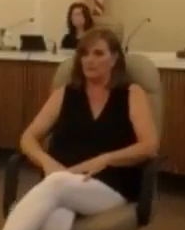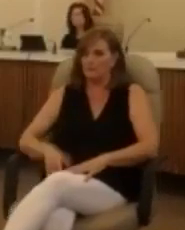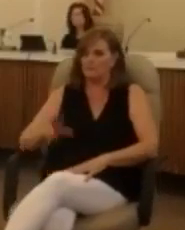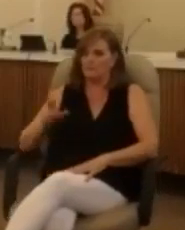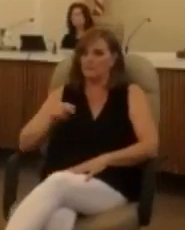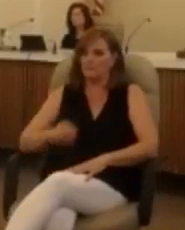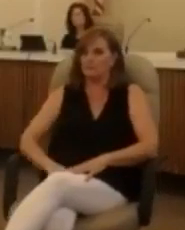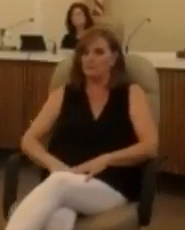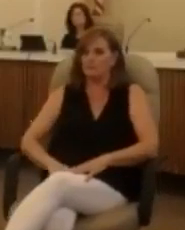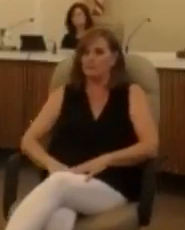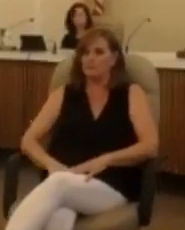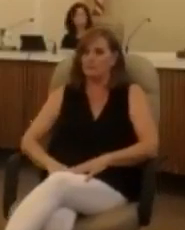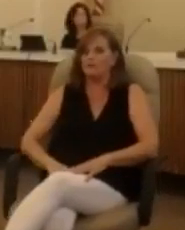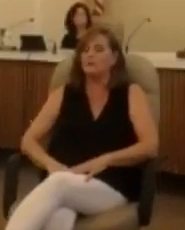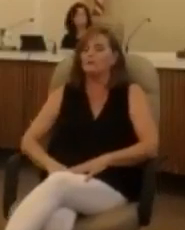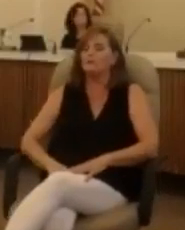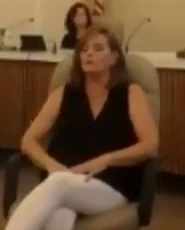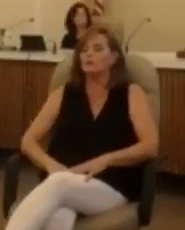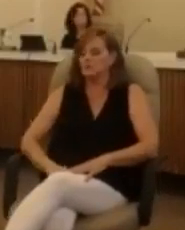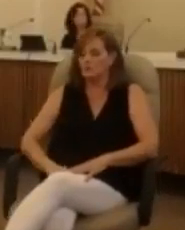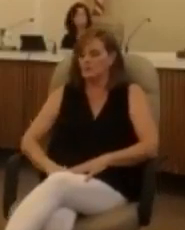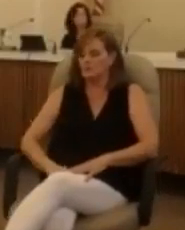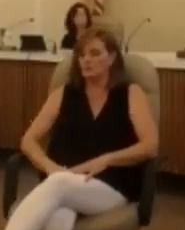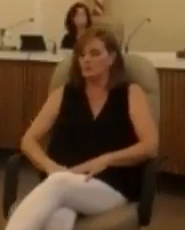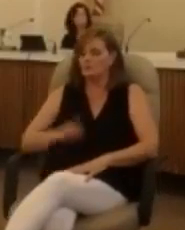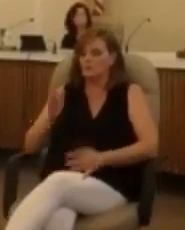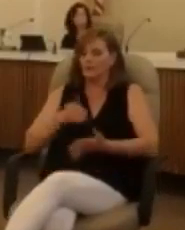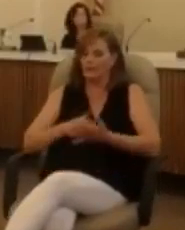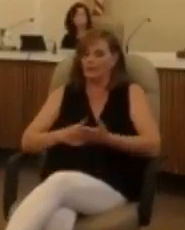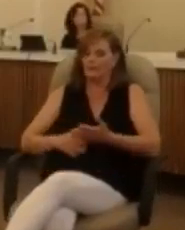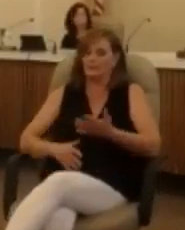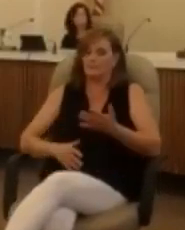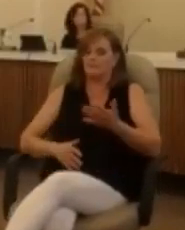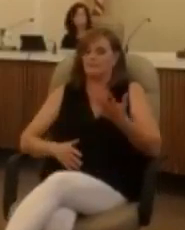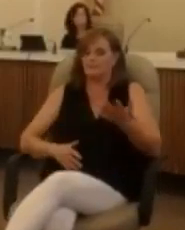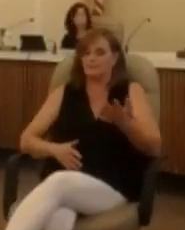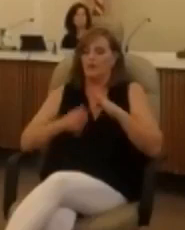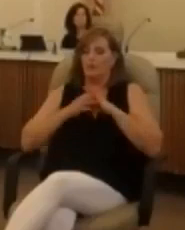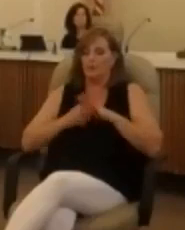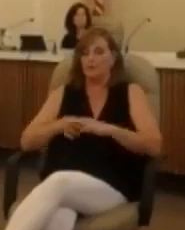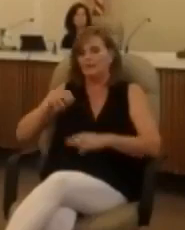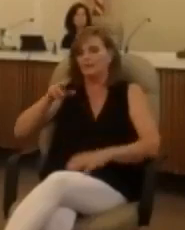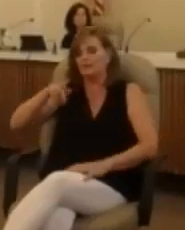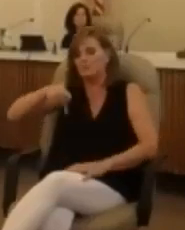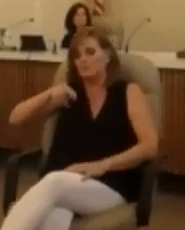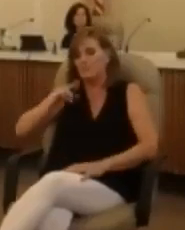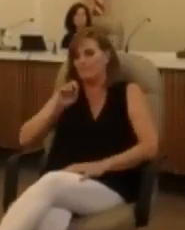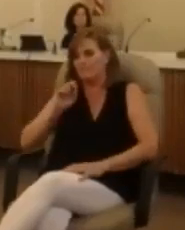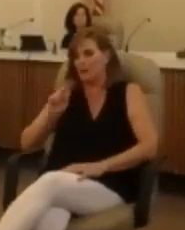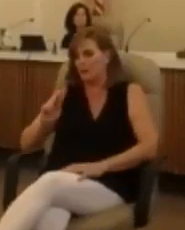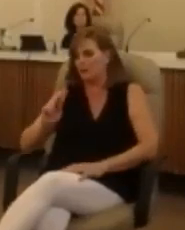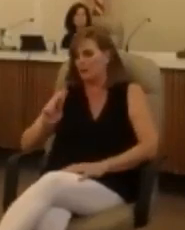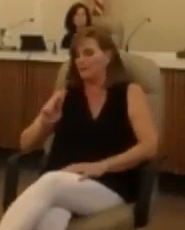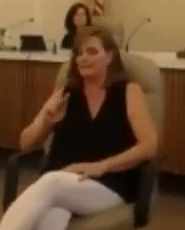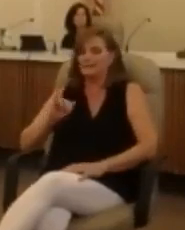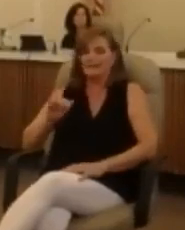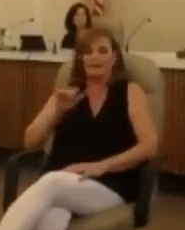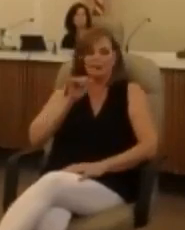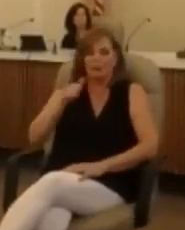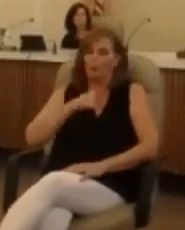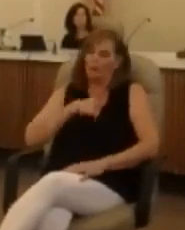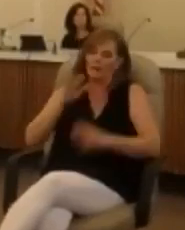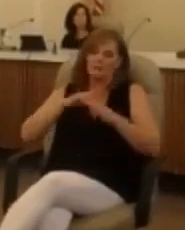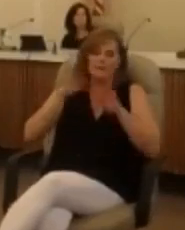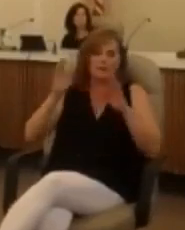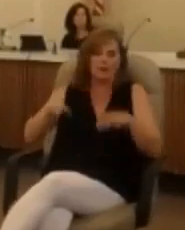No. So, you know, again, in terms of the park, if we don't want a pavilion there, if we